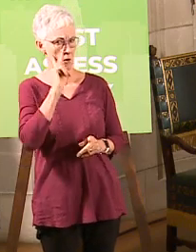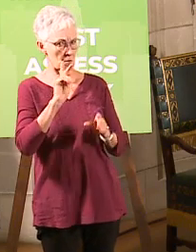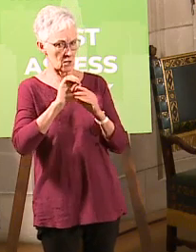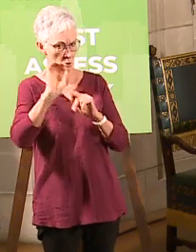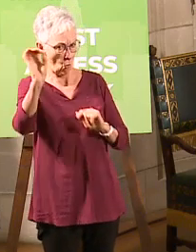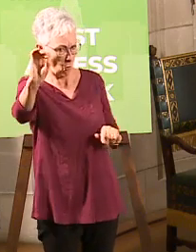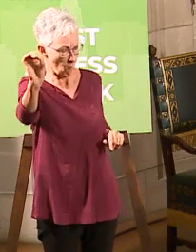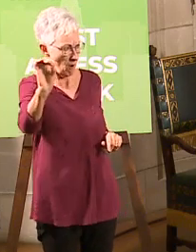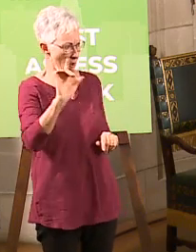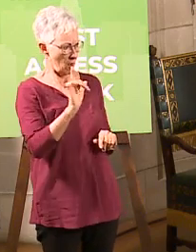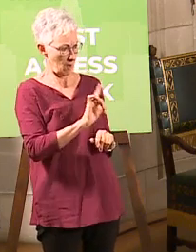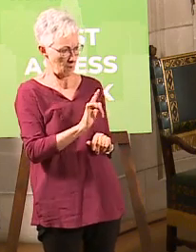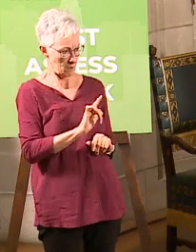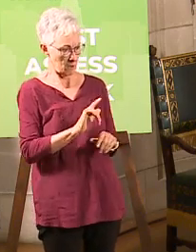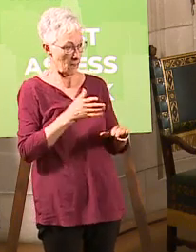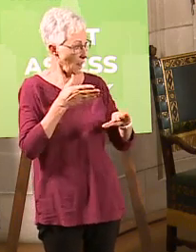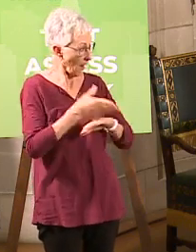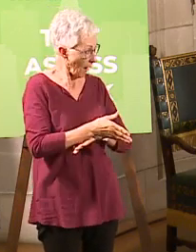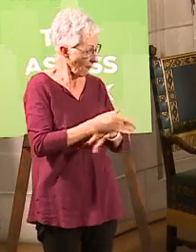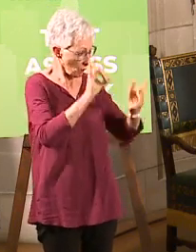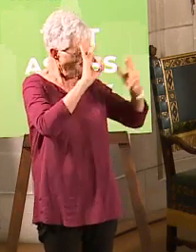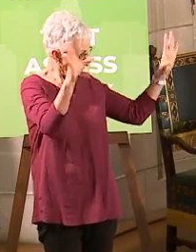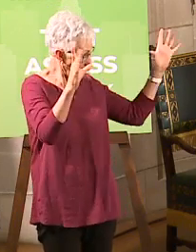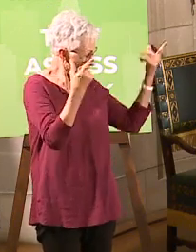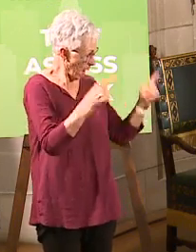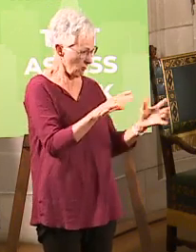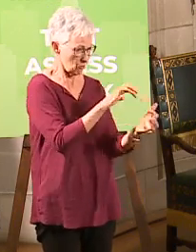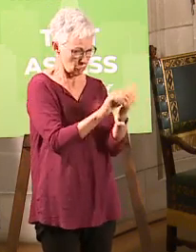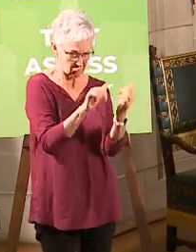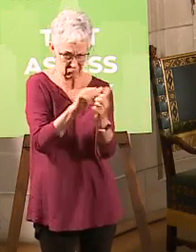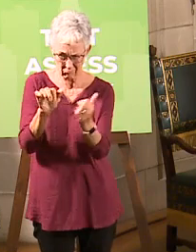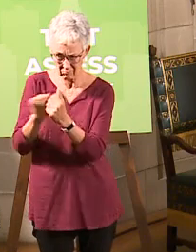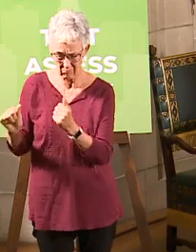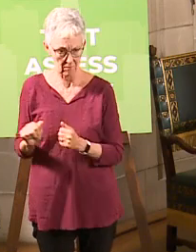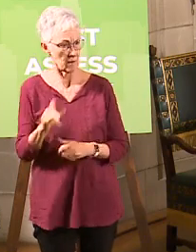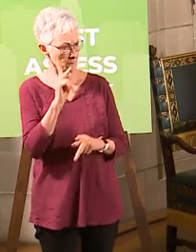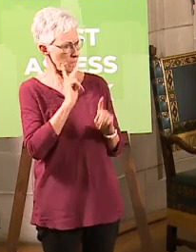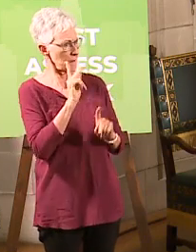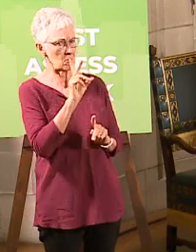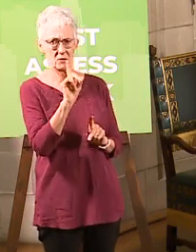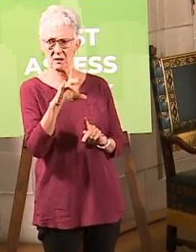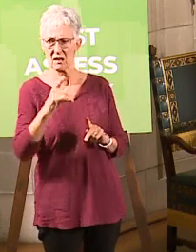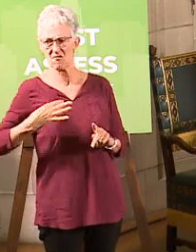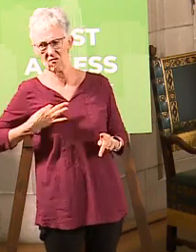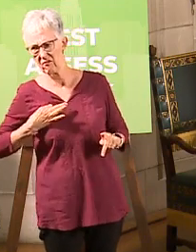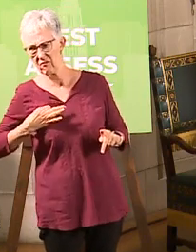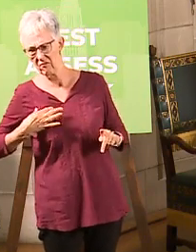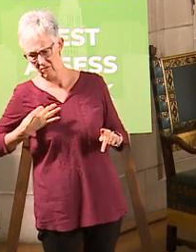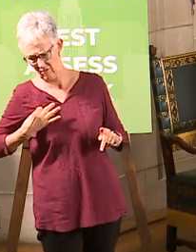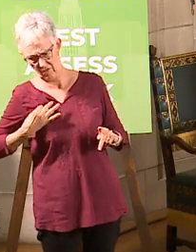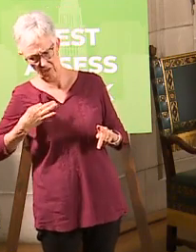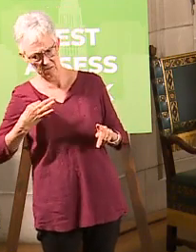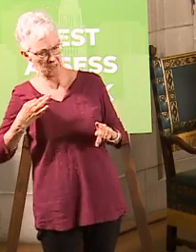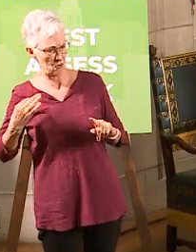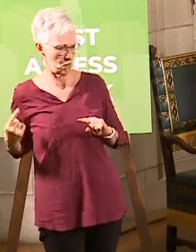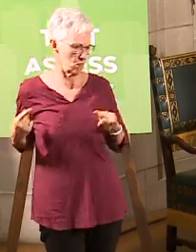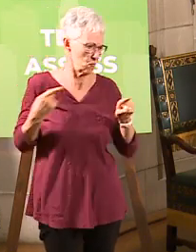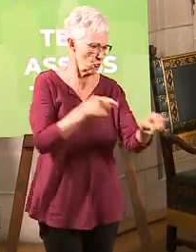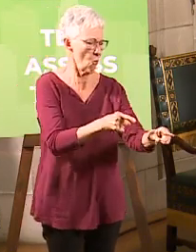peaceful, who did the right thing, who took a very important issue and treated it with the dignity it deserved by